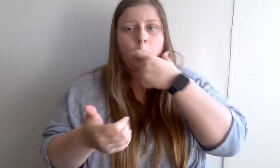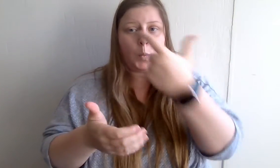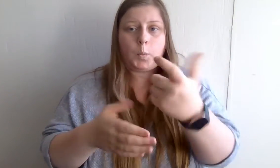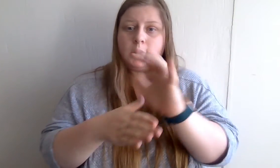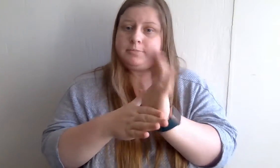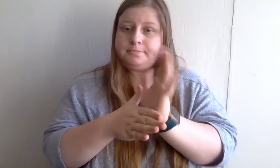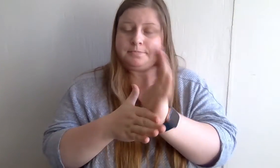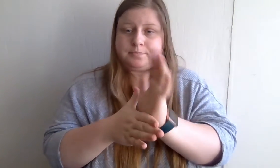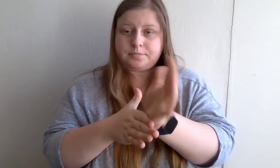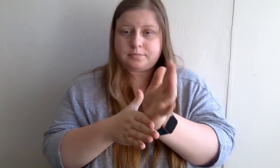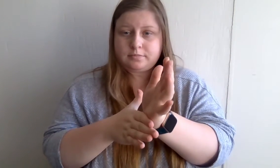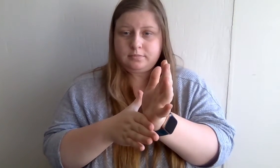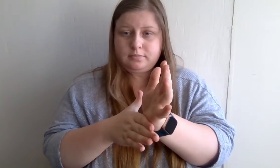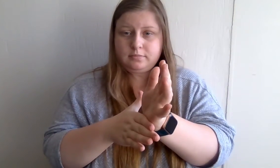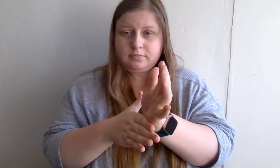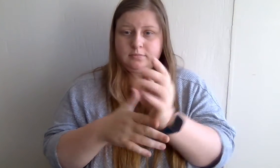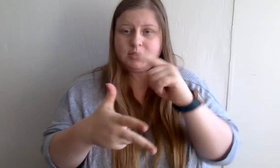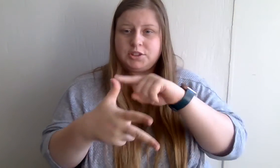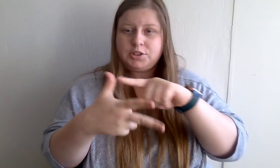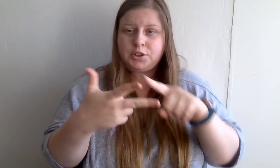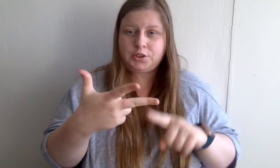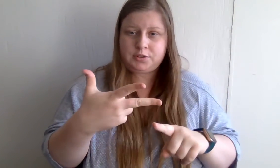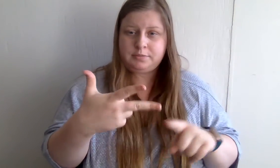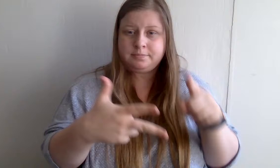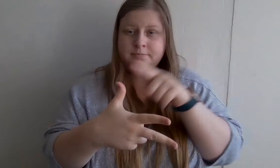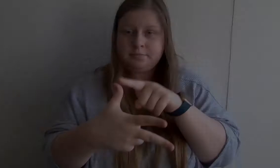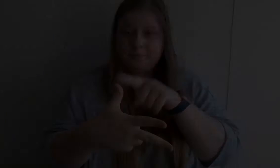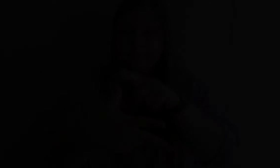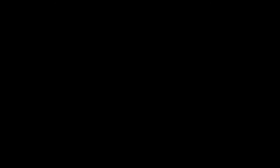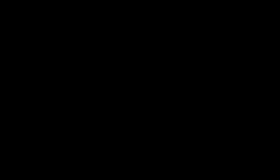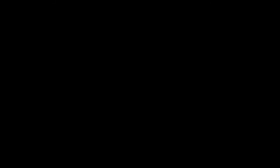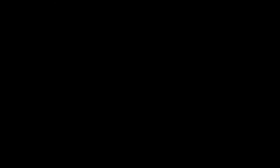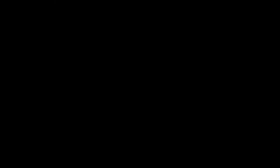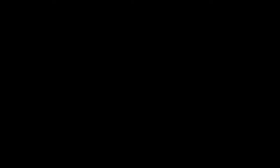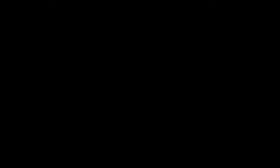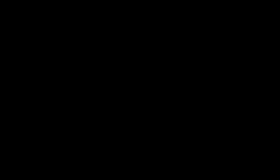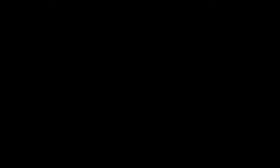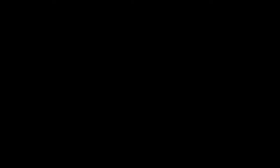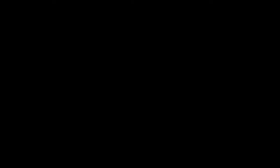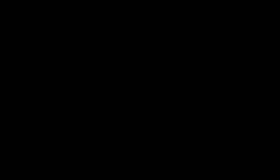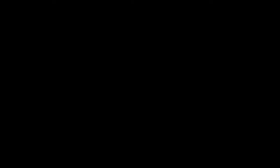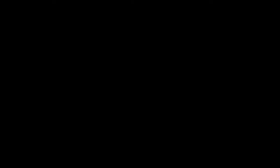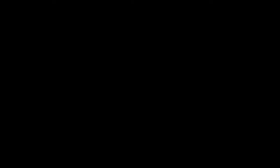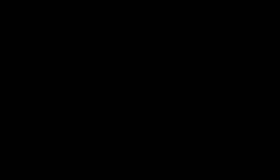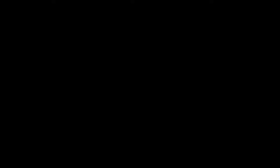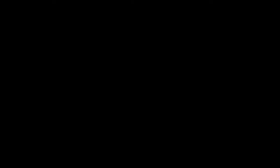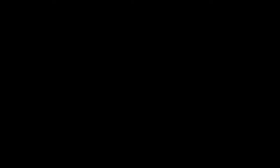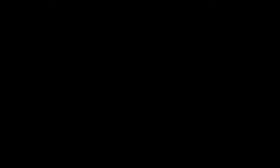The text examples are finished. Now we will move on to watching videos. Here's the first example.